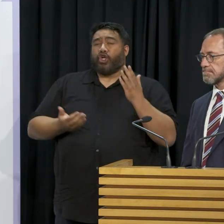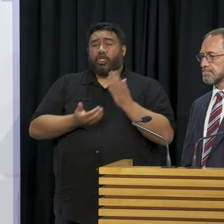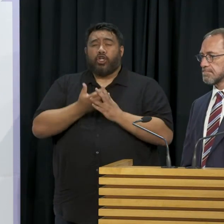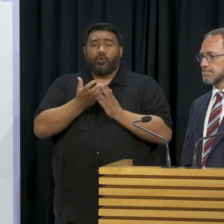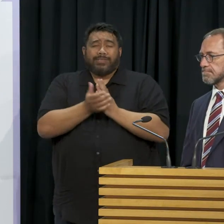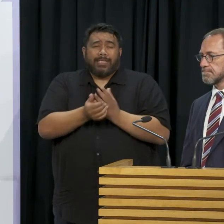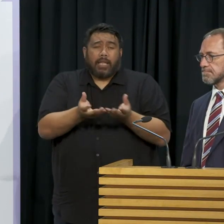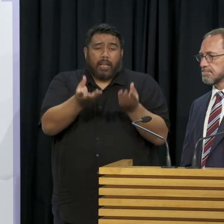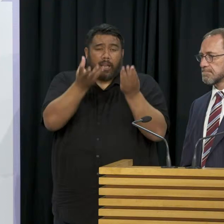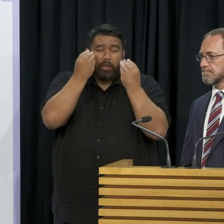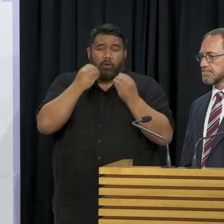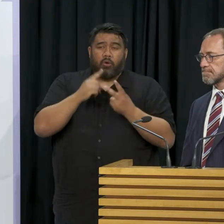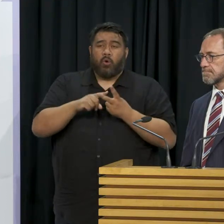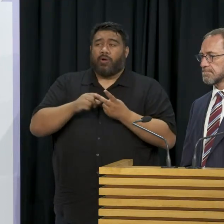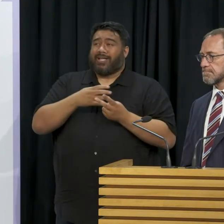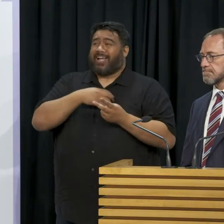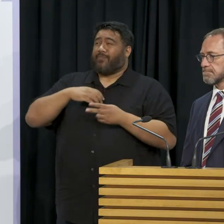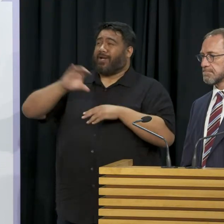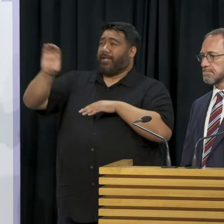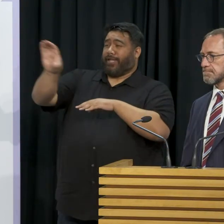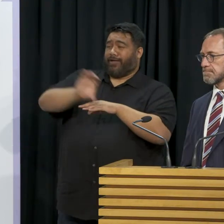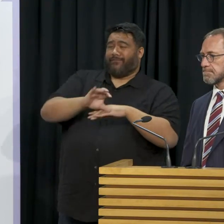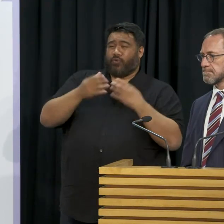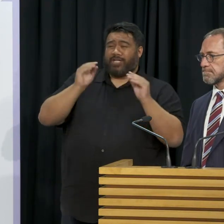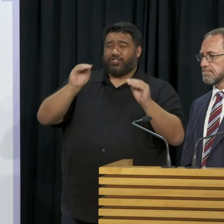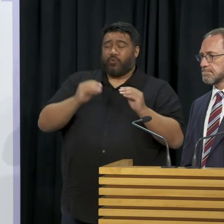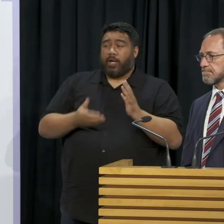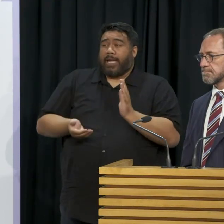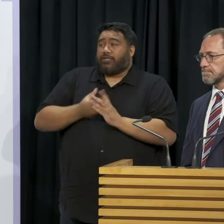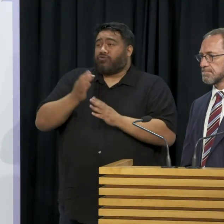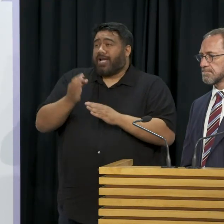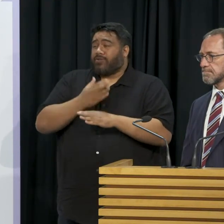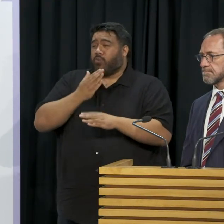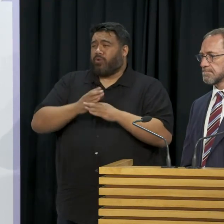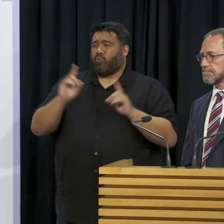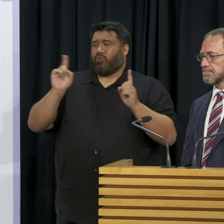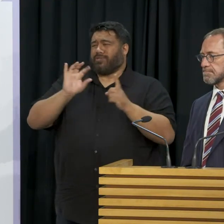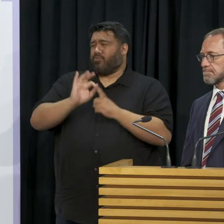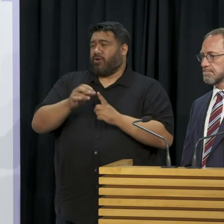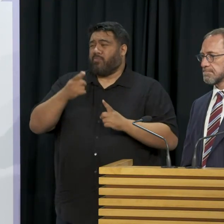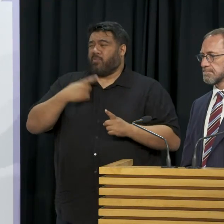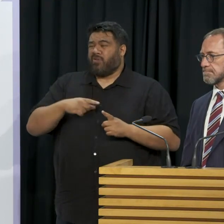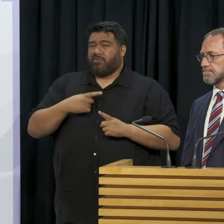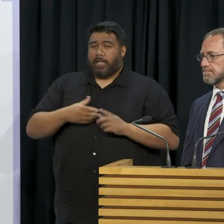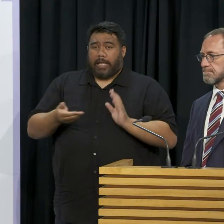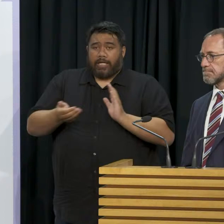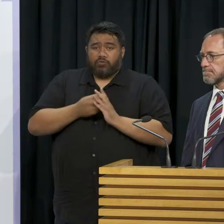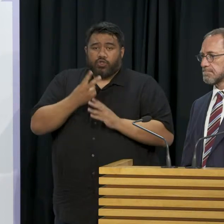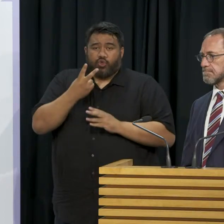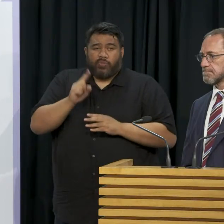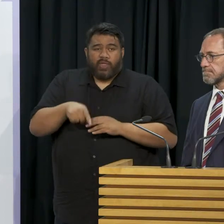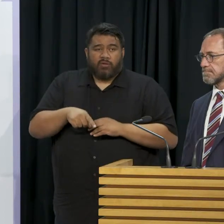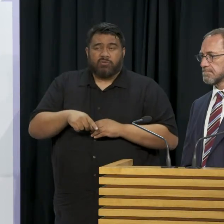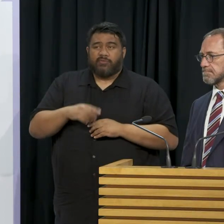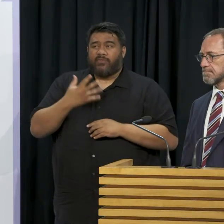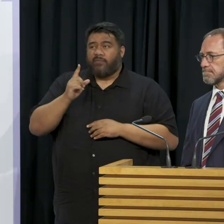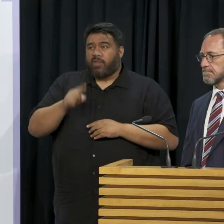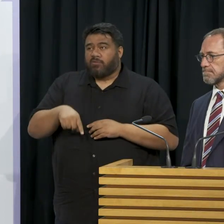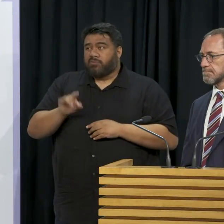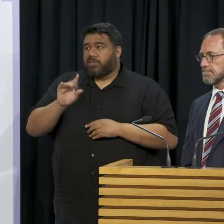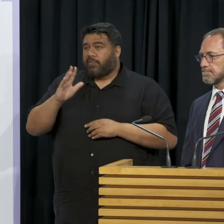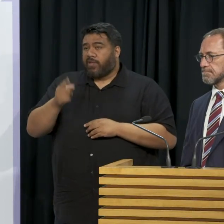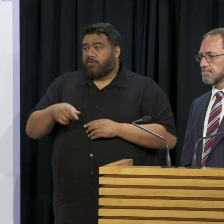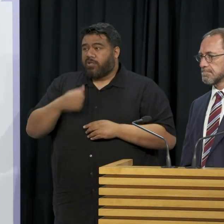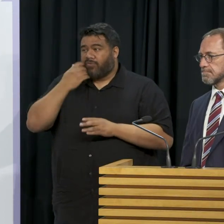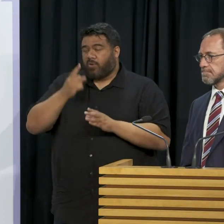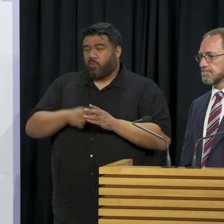in the education, or putting in extra hours at work to earn an extra $2,000, $3,000, $5,000 a year, maybe $10,000 in salary?